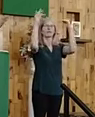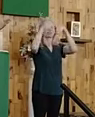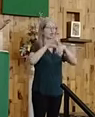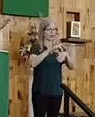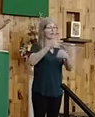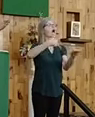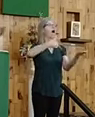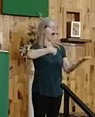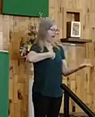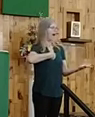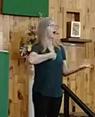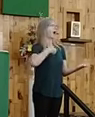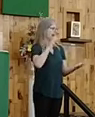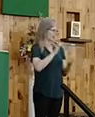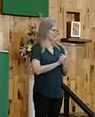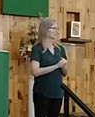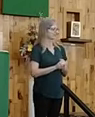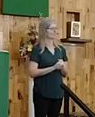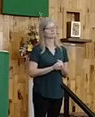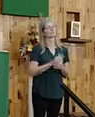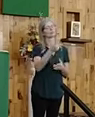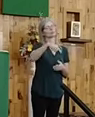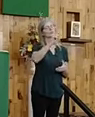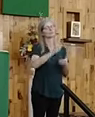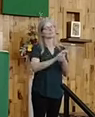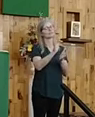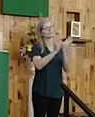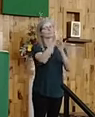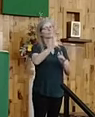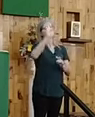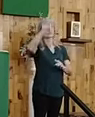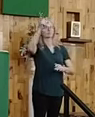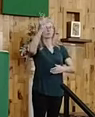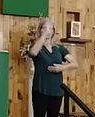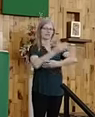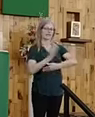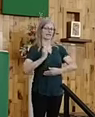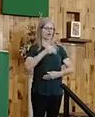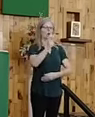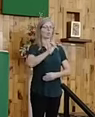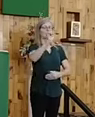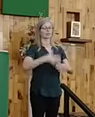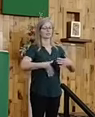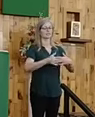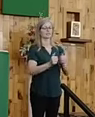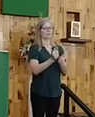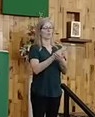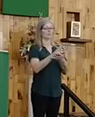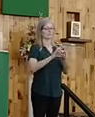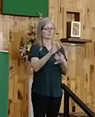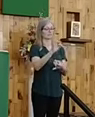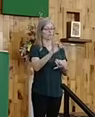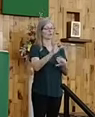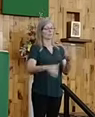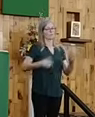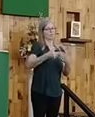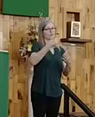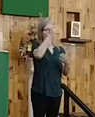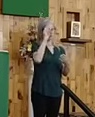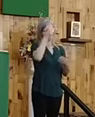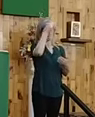earth? Do you believe in Jesus Christ, his only begotten Son, our Lord, who was conceived by the Holy Spirit, born of the Virgin